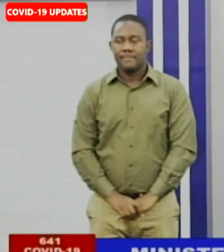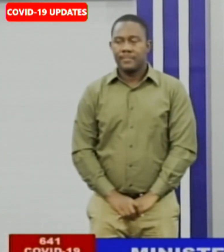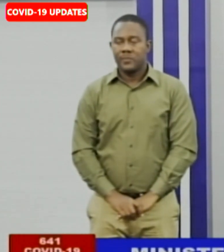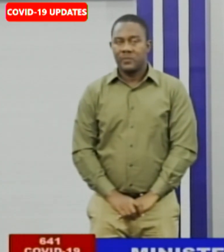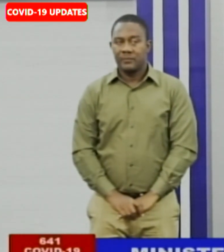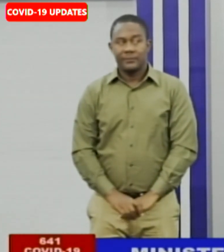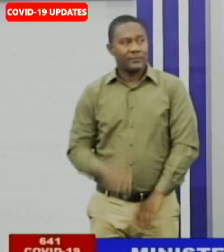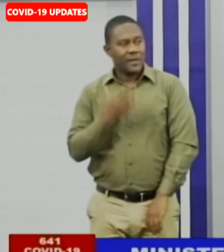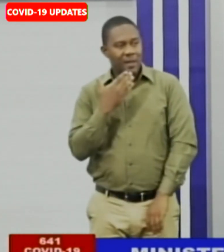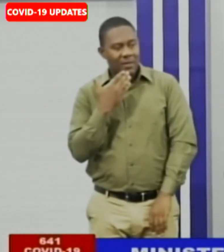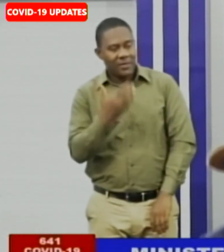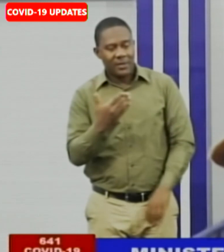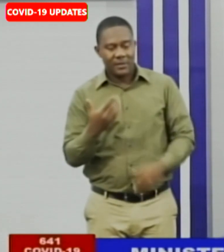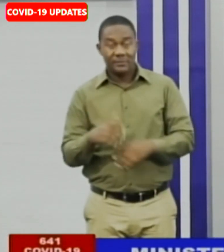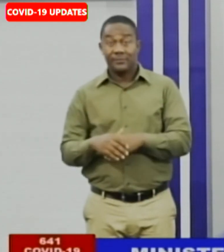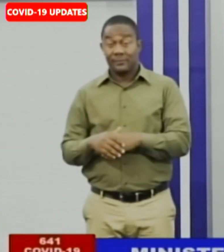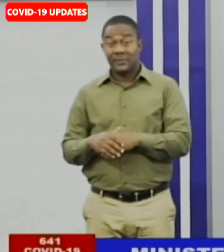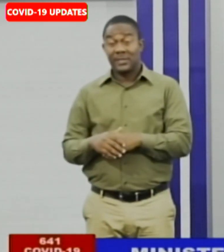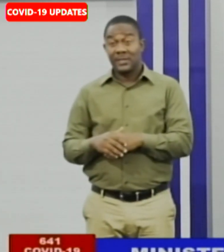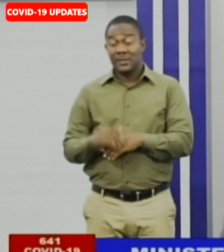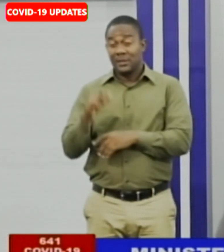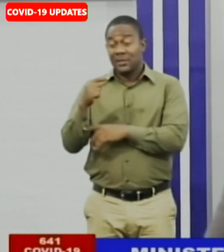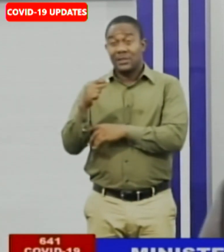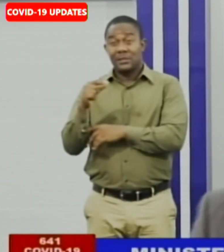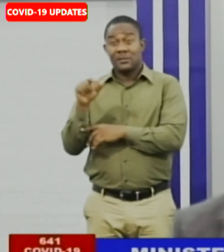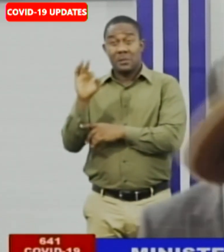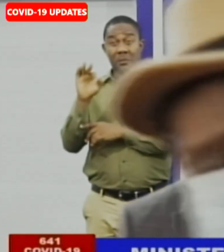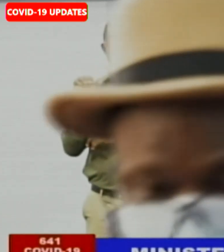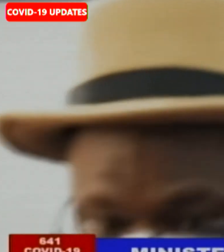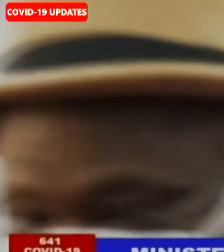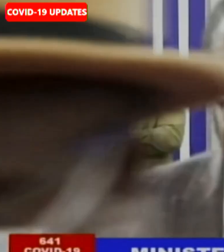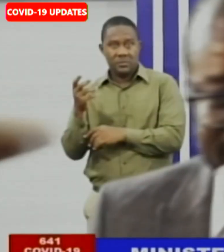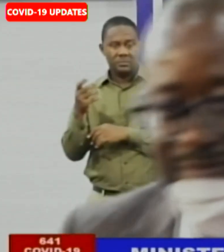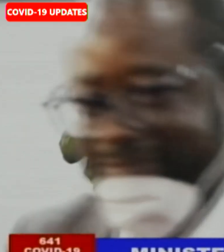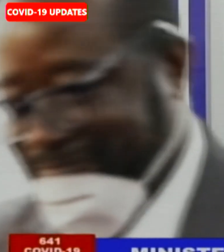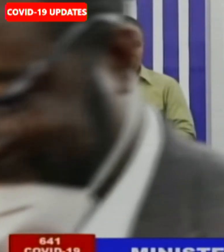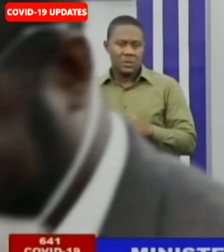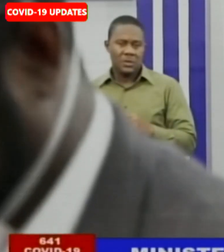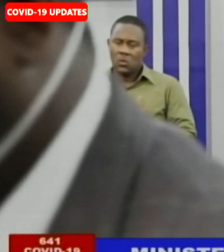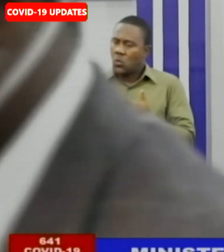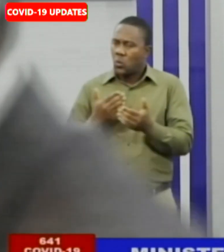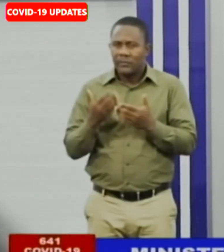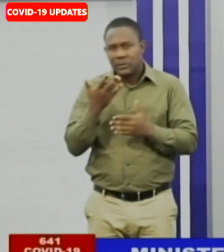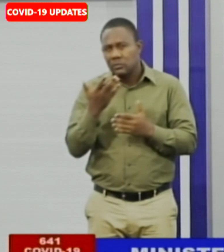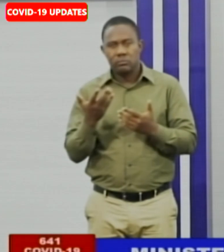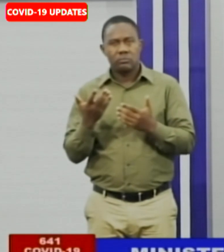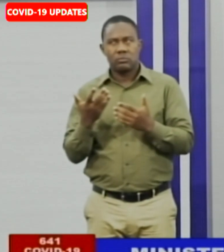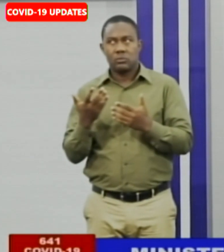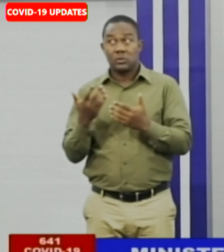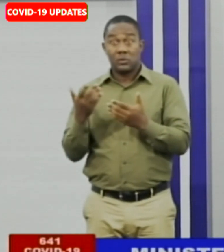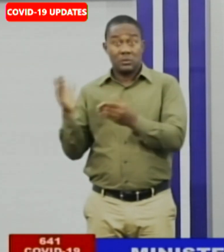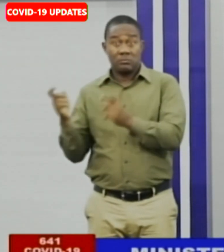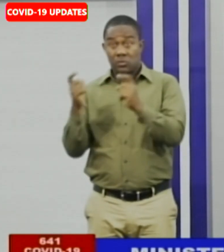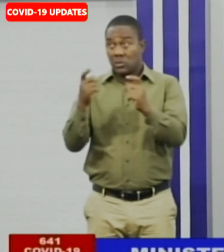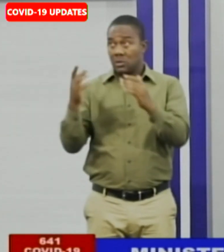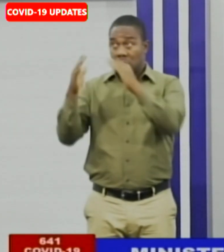Kurt, we are grateful to the Ghana Football Association for what you are doing to make this facility available as a